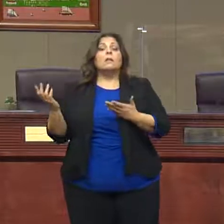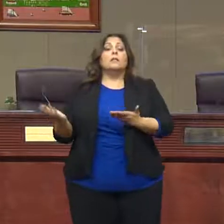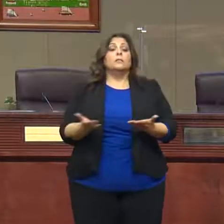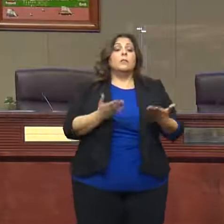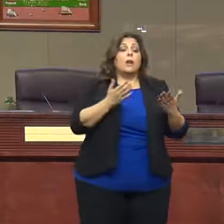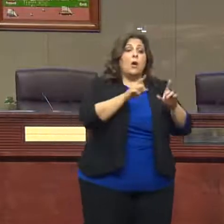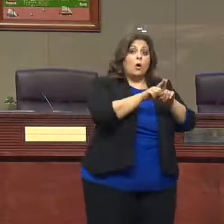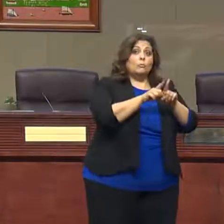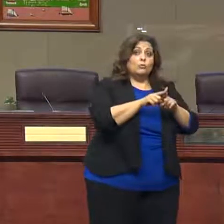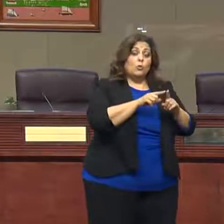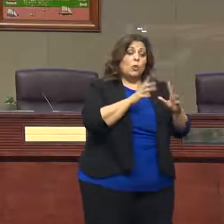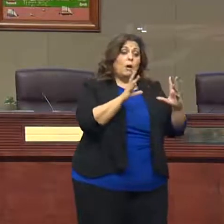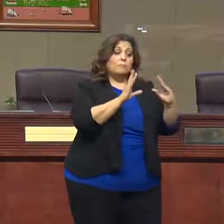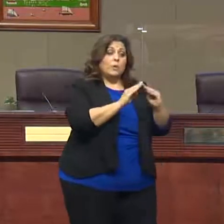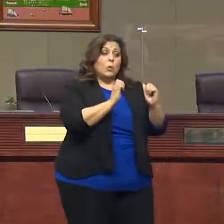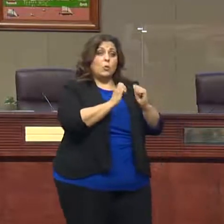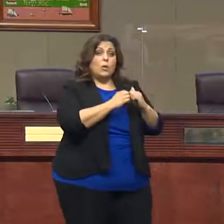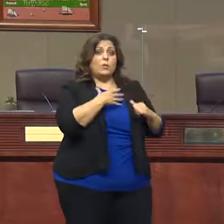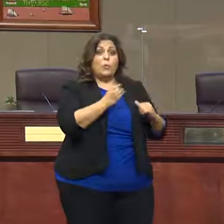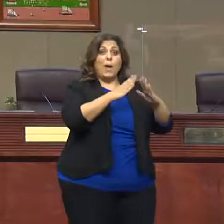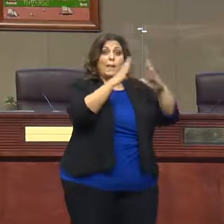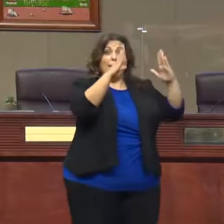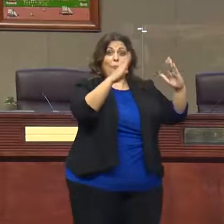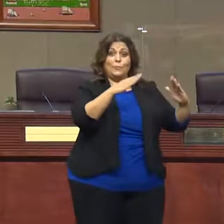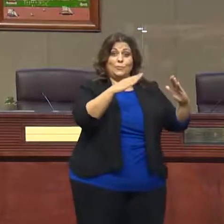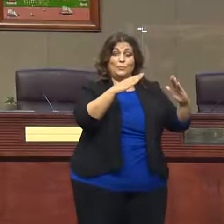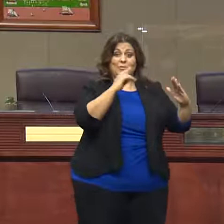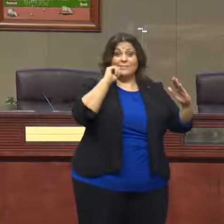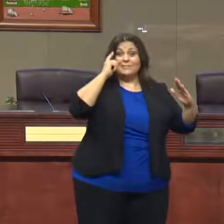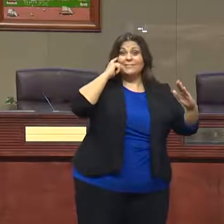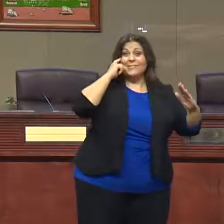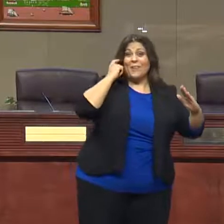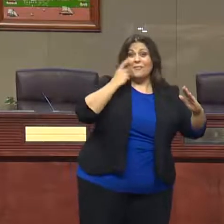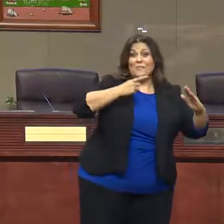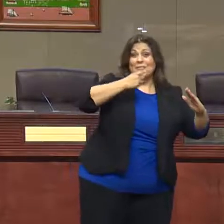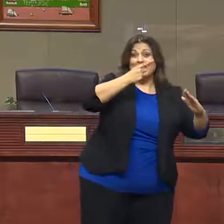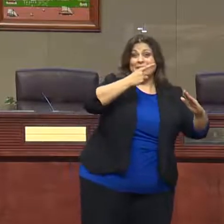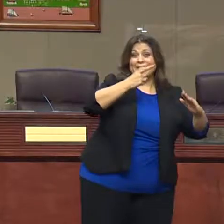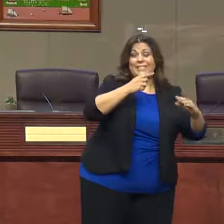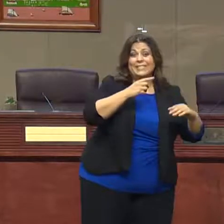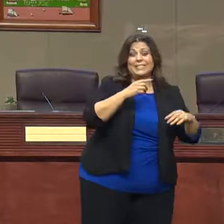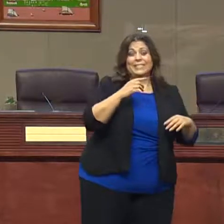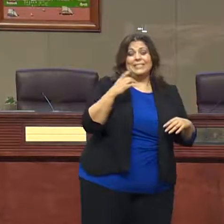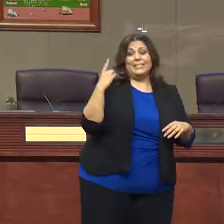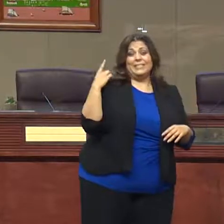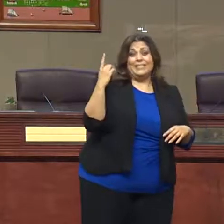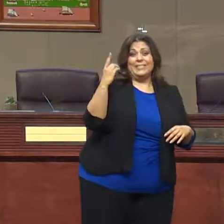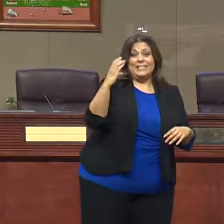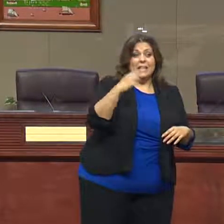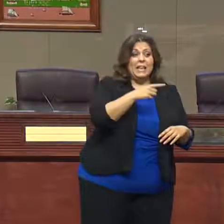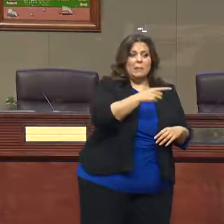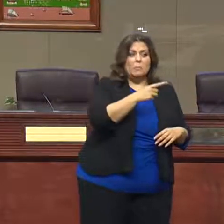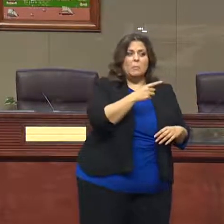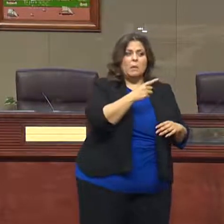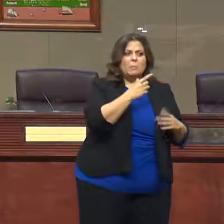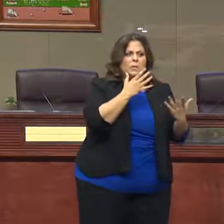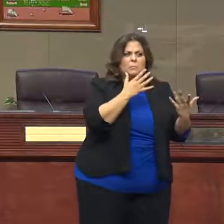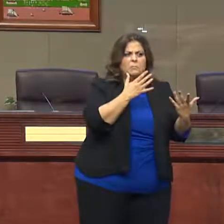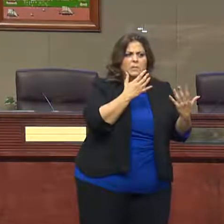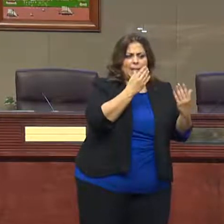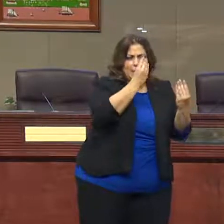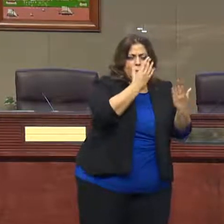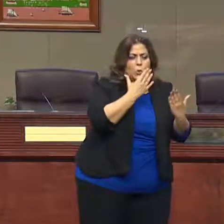call with a briefing from White House personnel, and there is adequate supply of Moderna